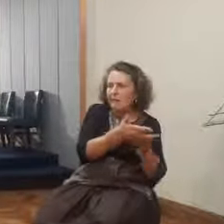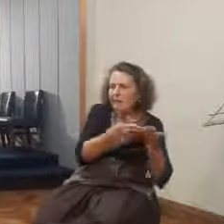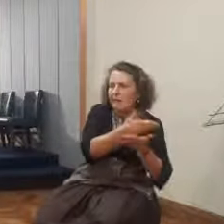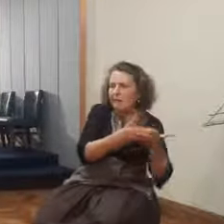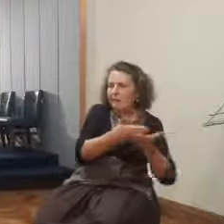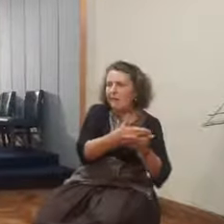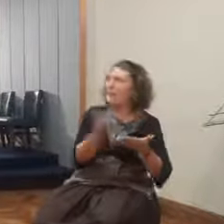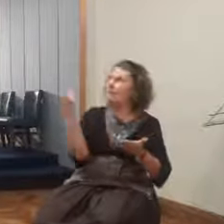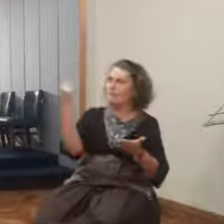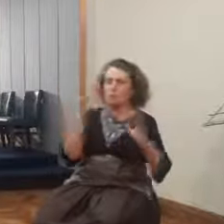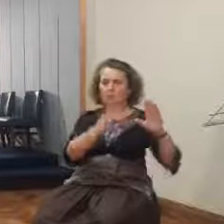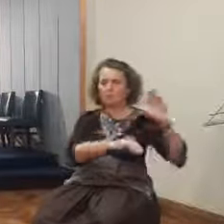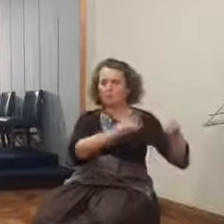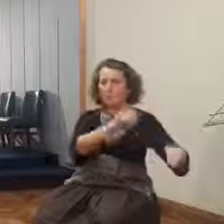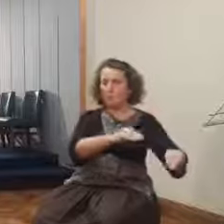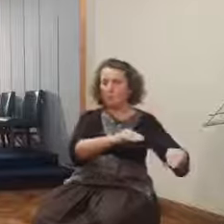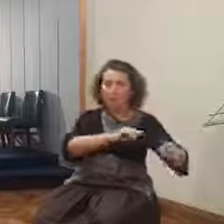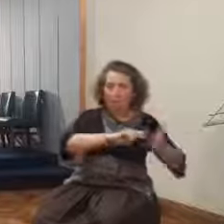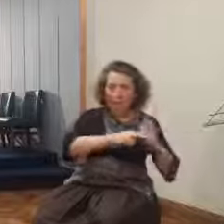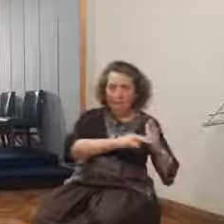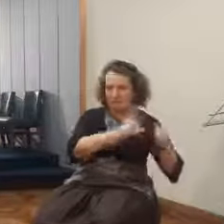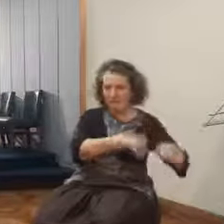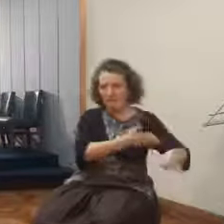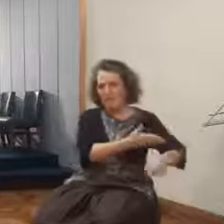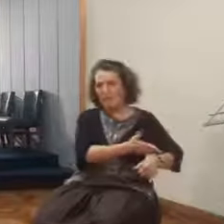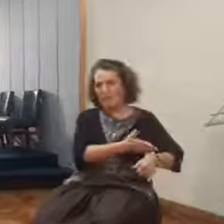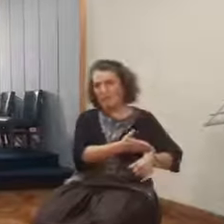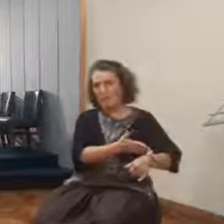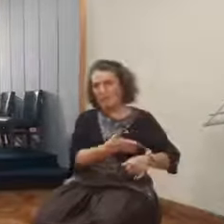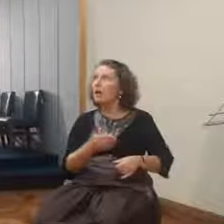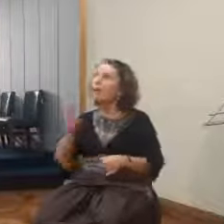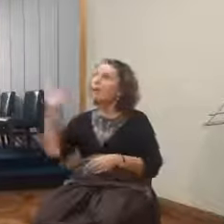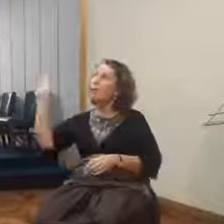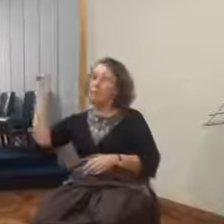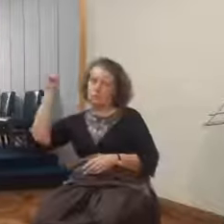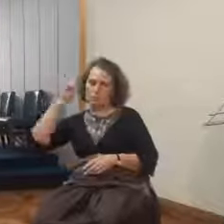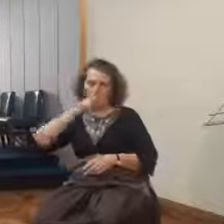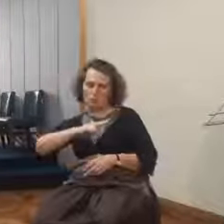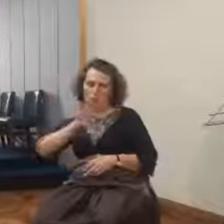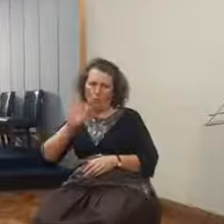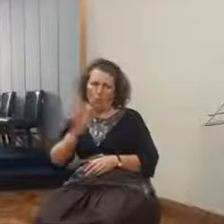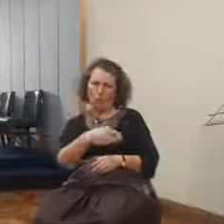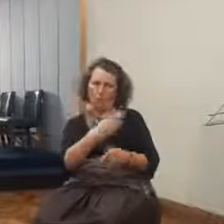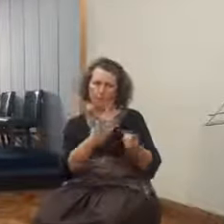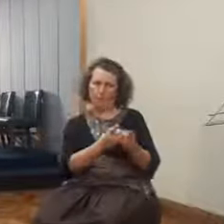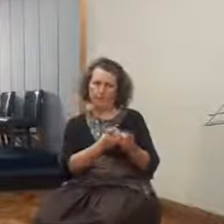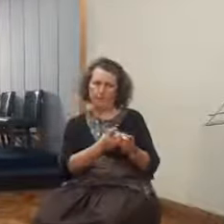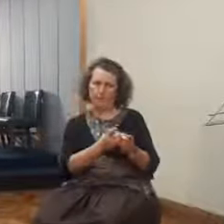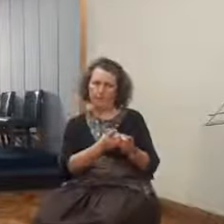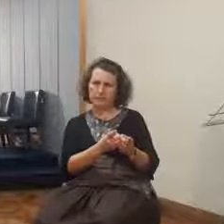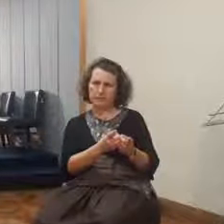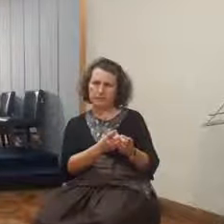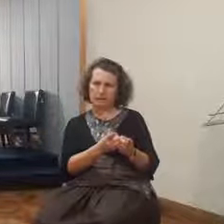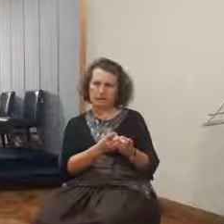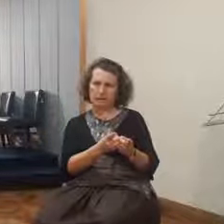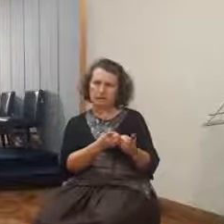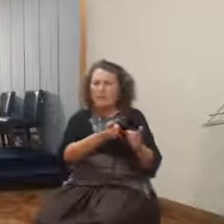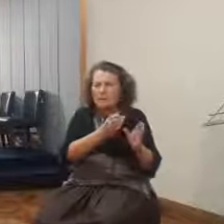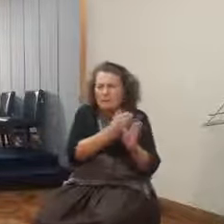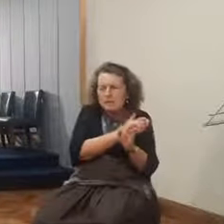effect. All things are in his view, all things under his control. He knows every open and secret